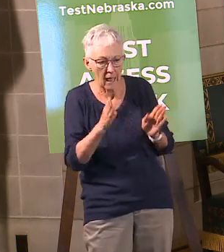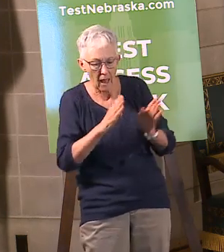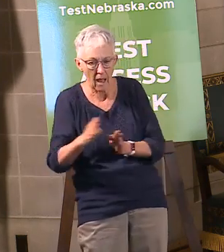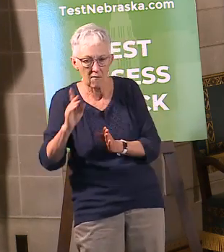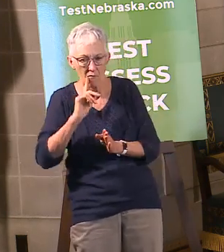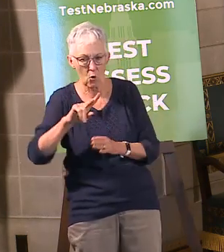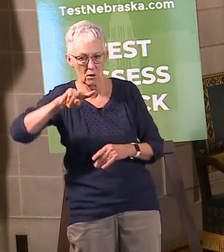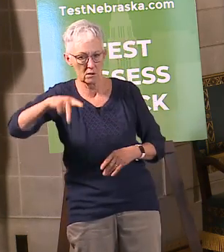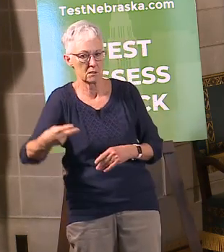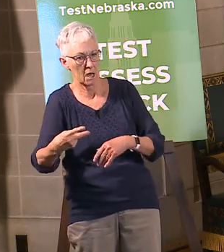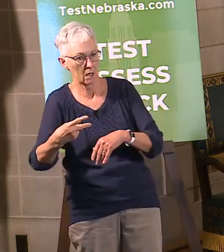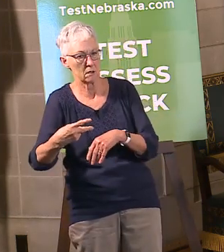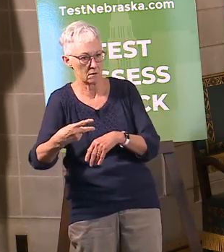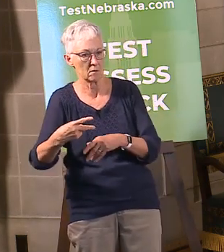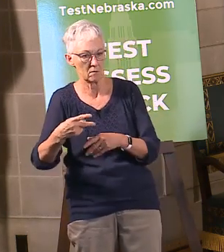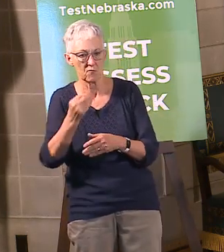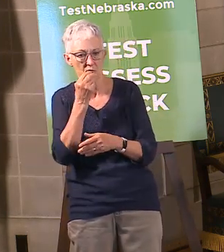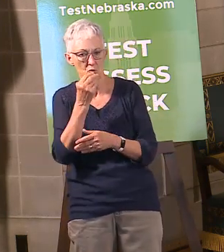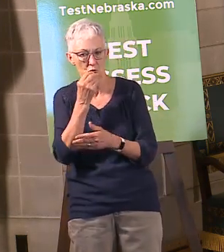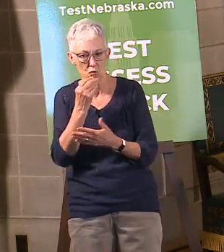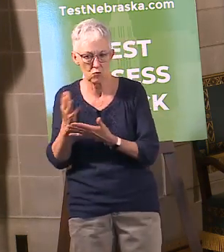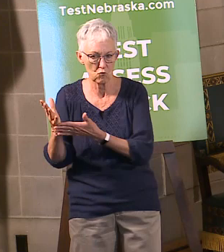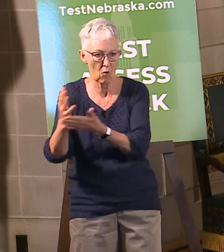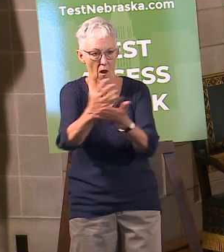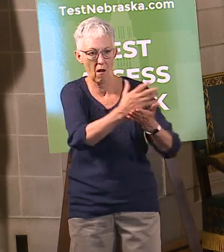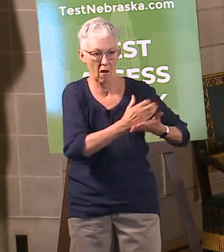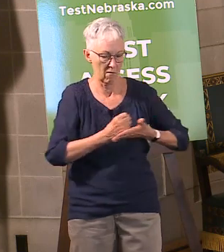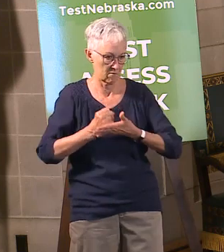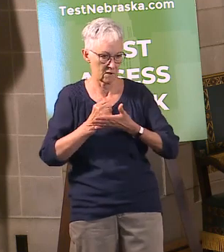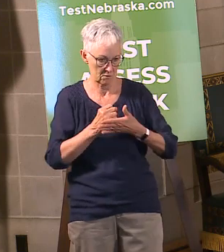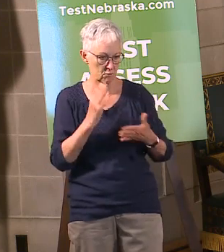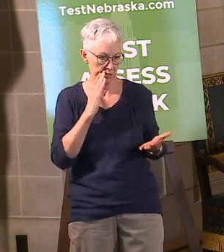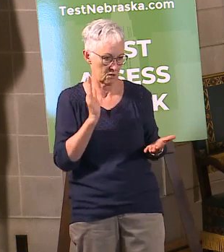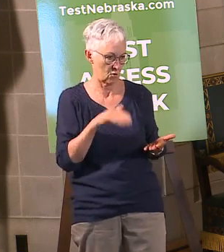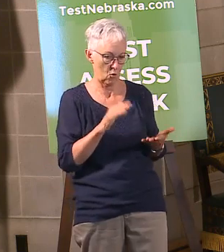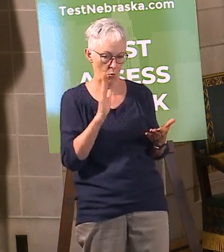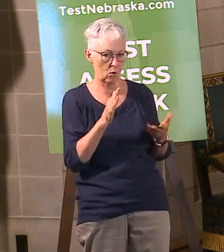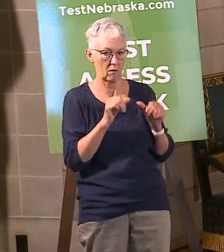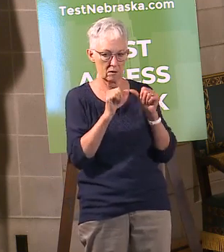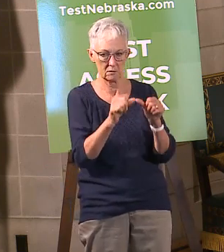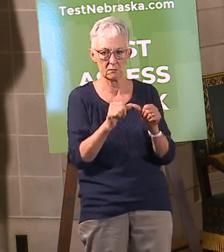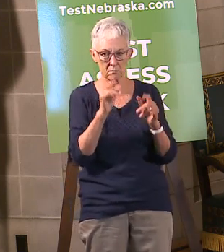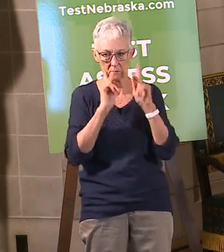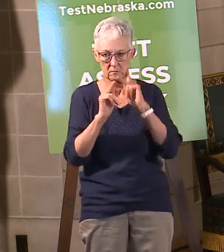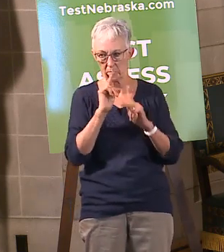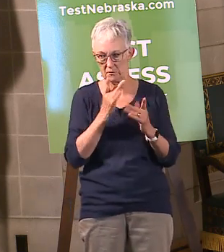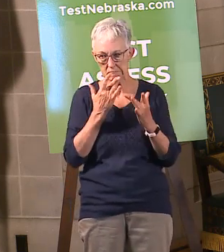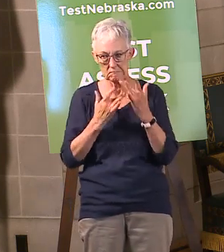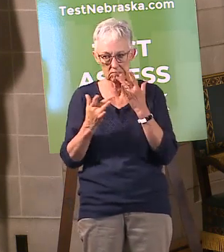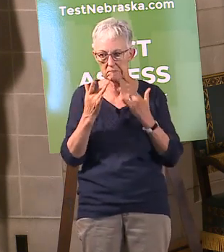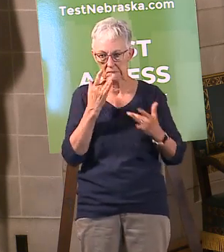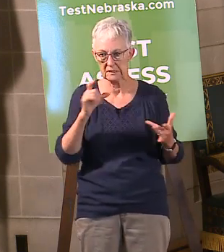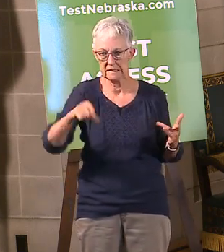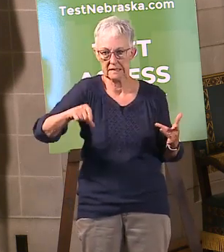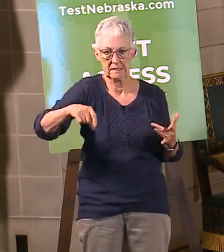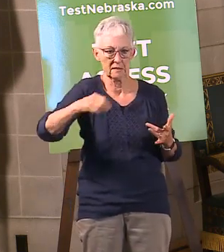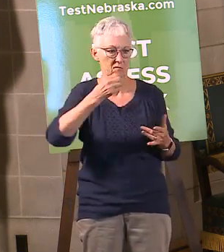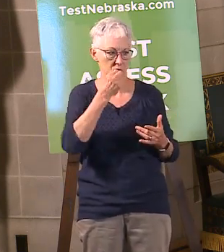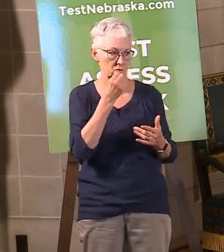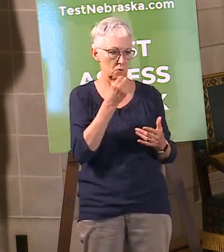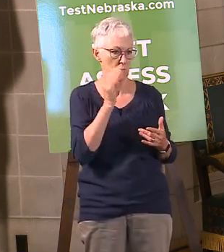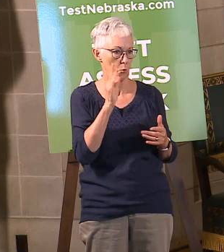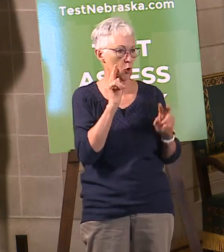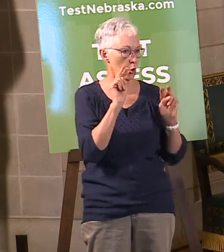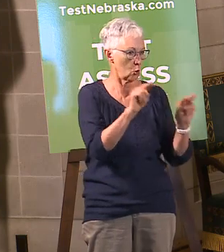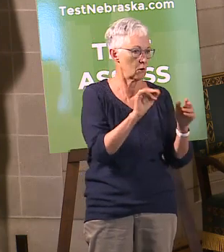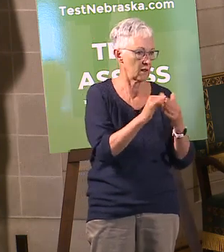a second food drive, since we know food insecurity is not going away anytime soon during this pandemic. And we're going to look at doing that during